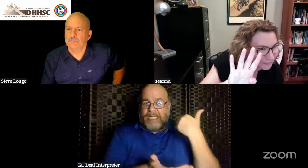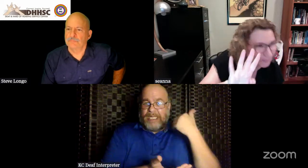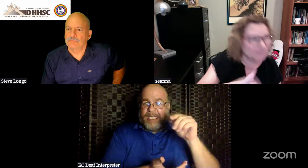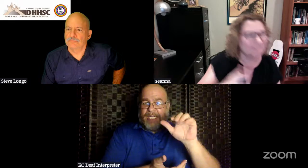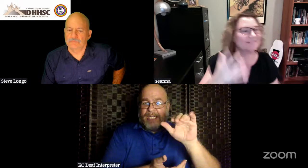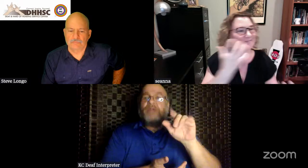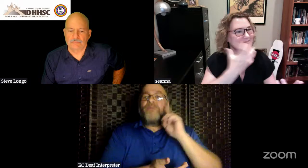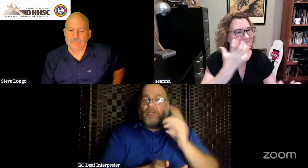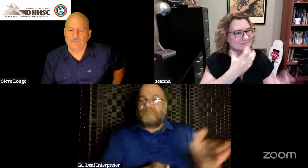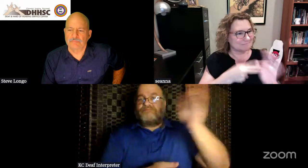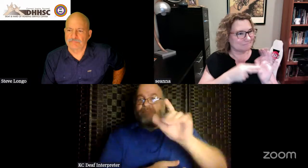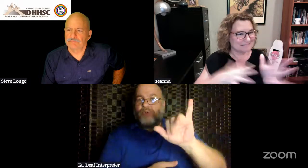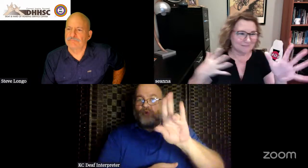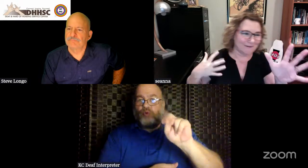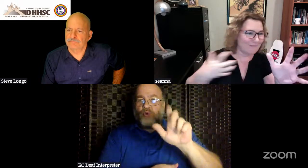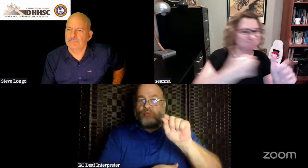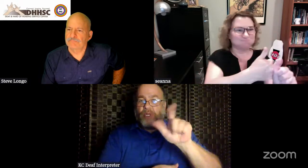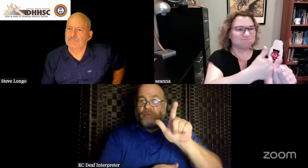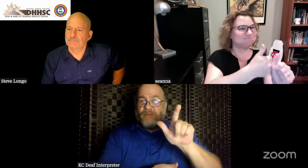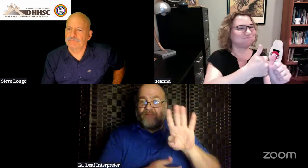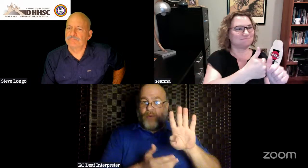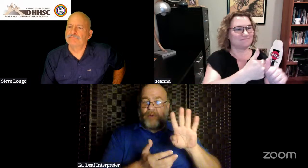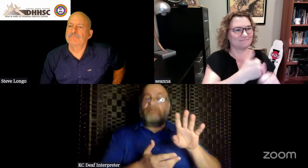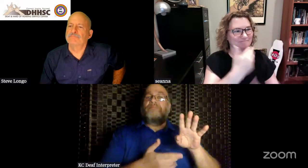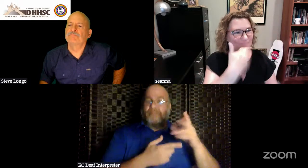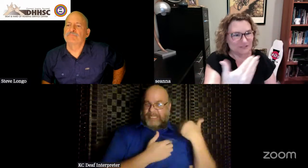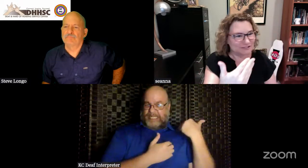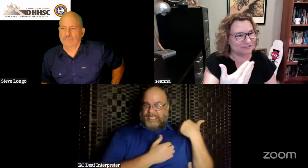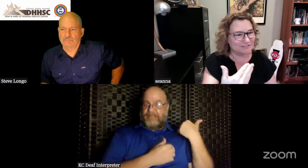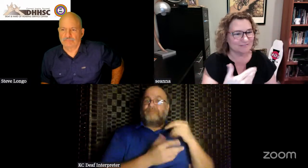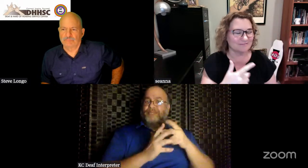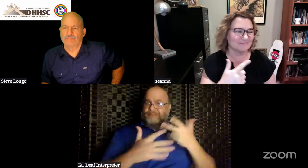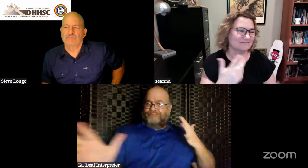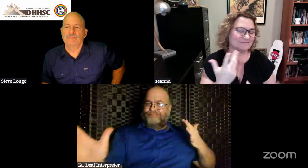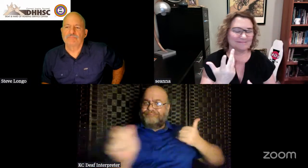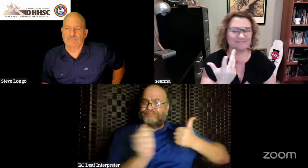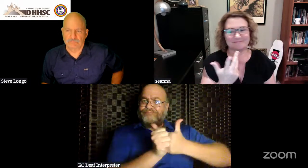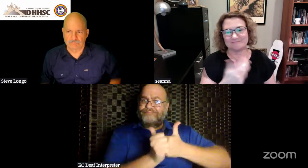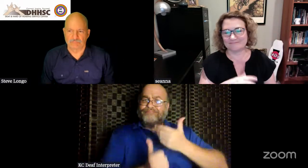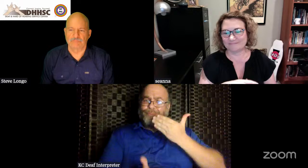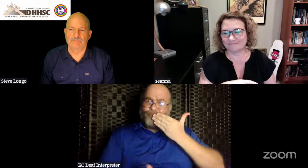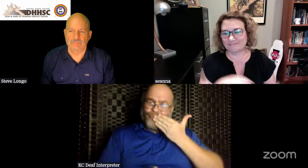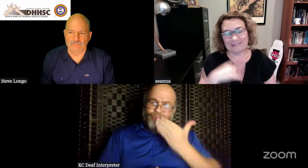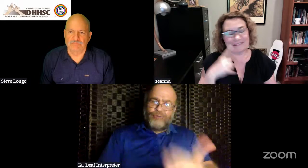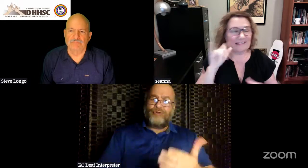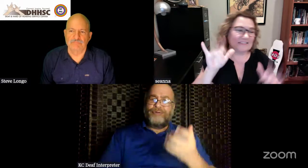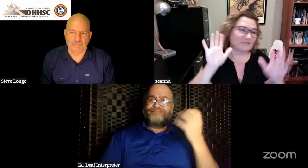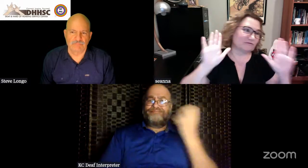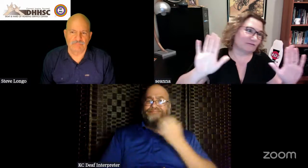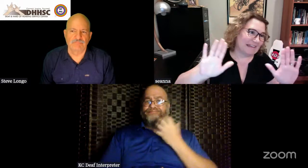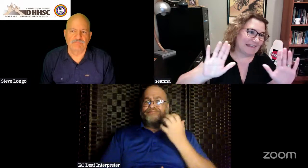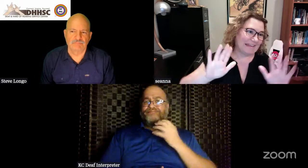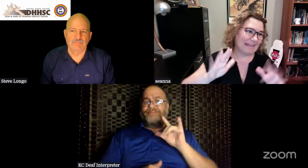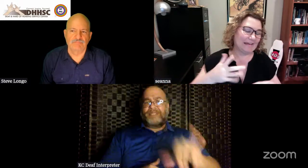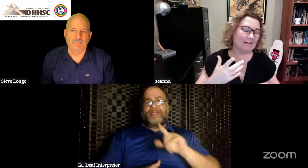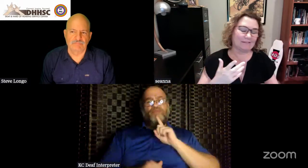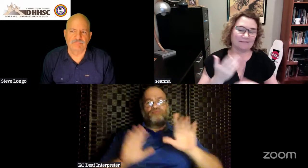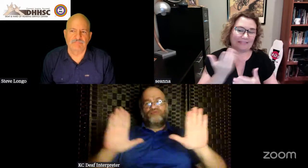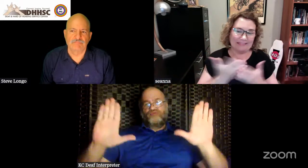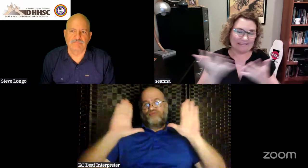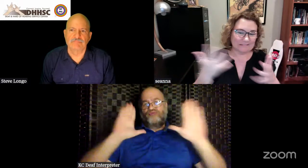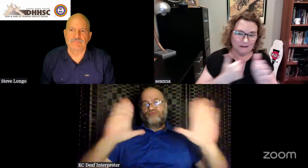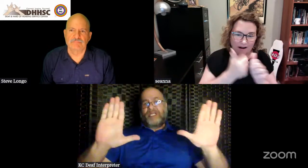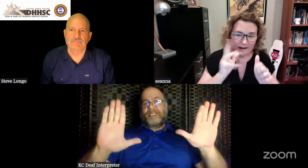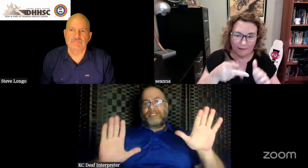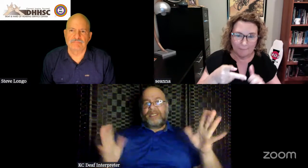And so when things are due, June 24th, this past June 24th, we've all gotten caught up. So that's